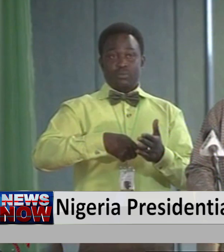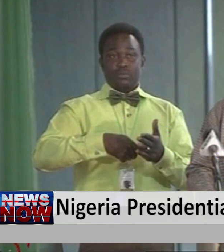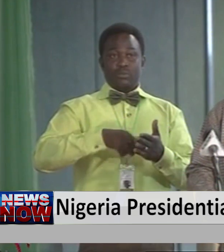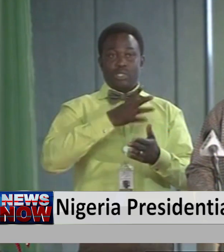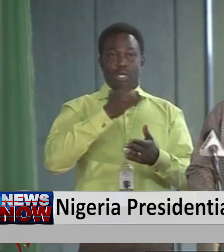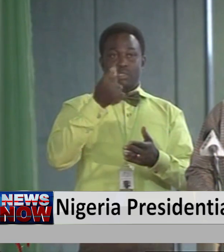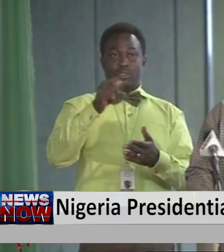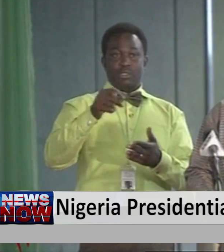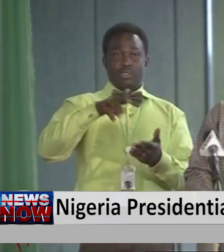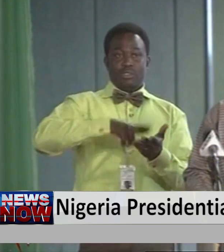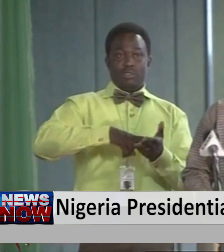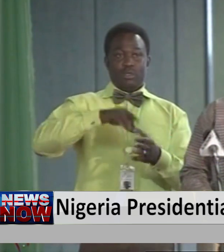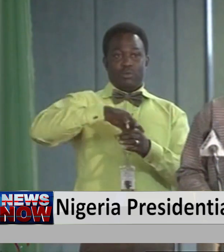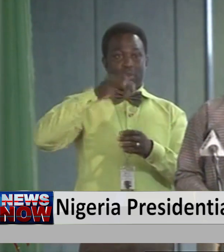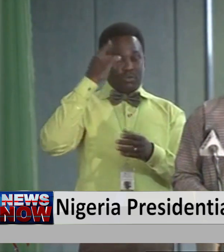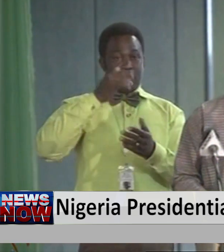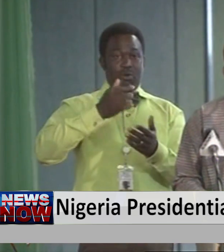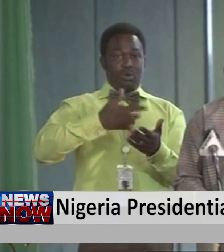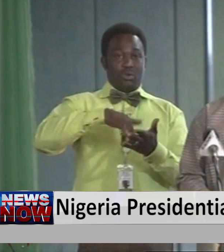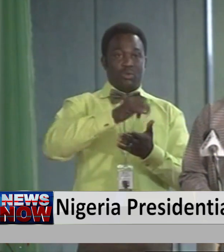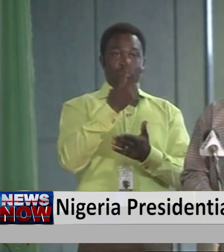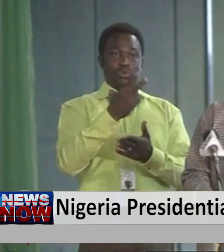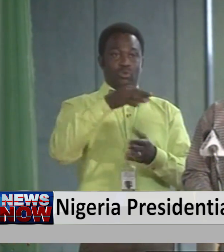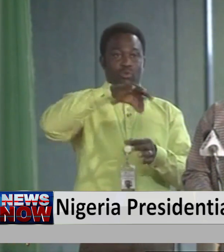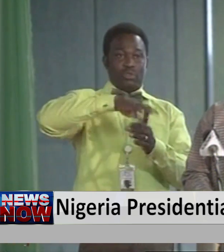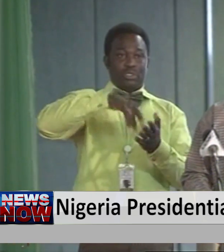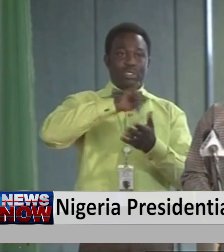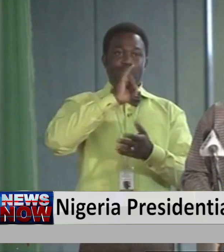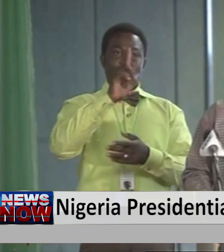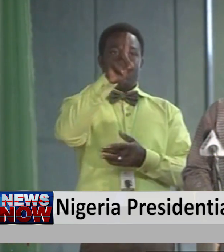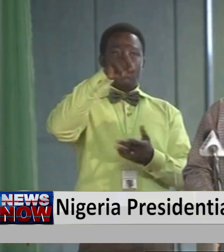and the registered voter for those 2 polling units is